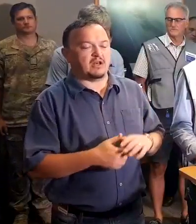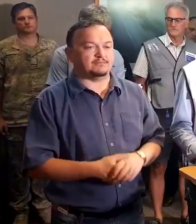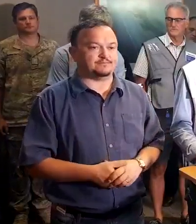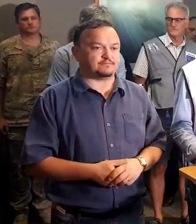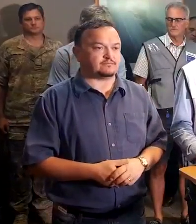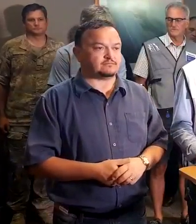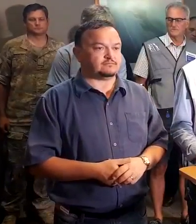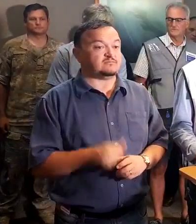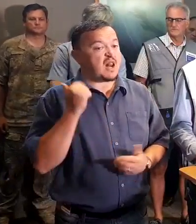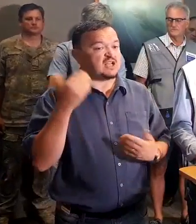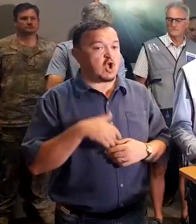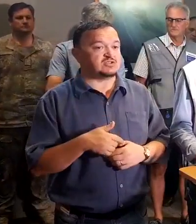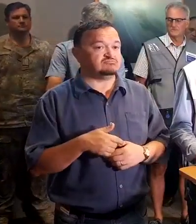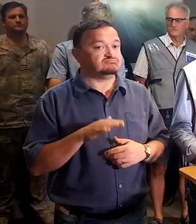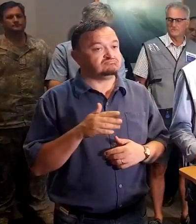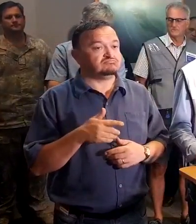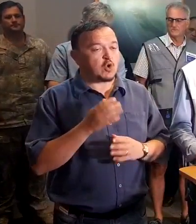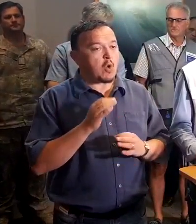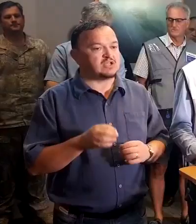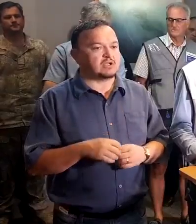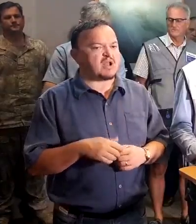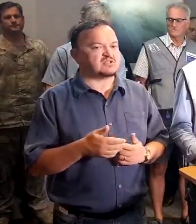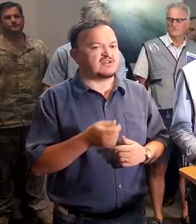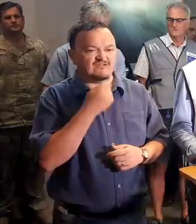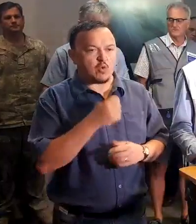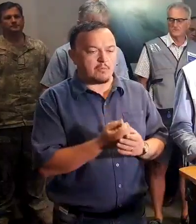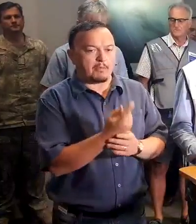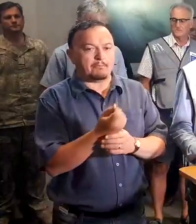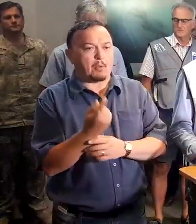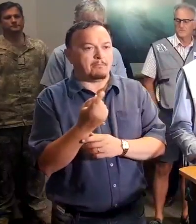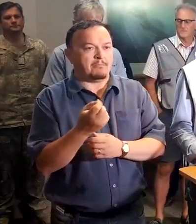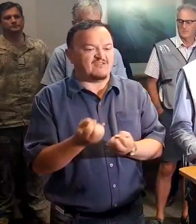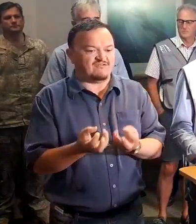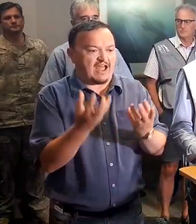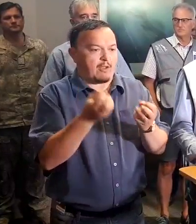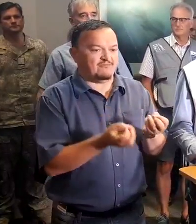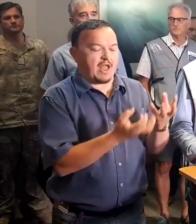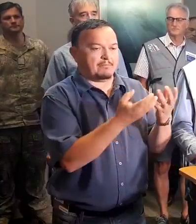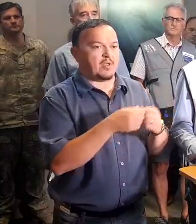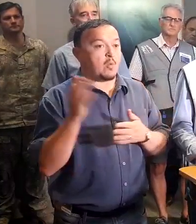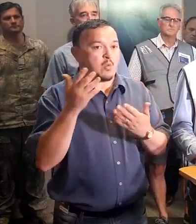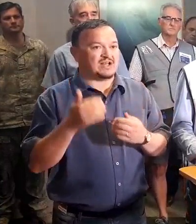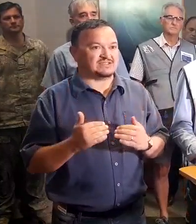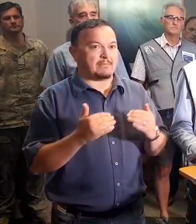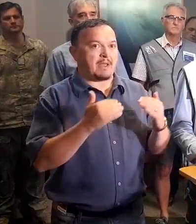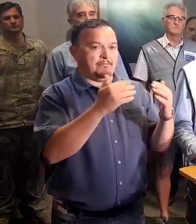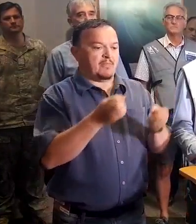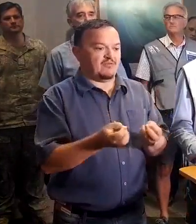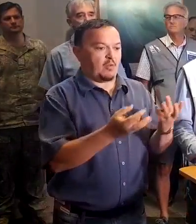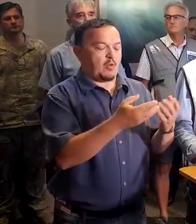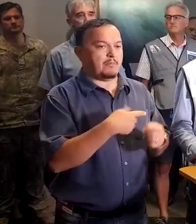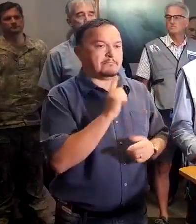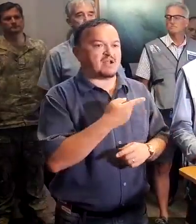had a relatively quiet night. There were a couple of flare-ups as the wind picked up. These were promptly dealt with by the crews on the